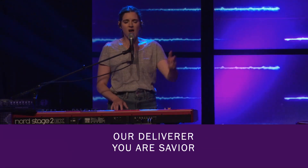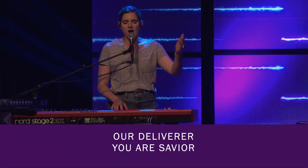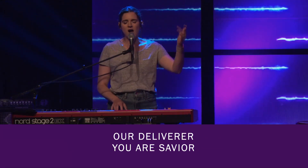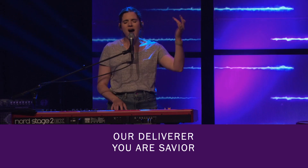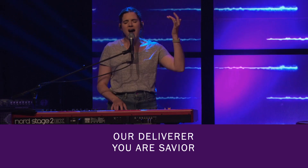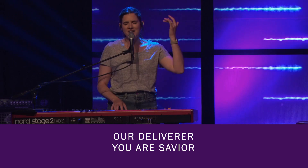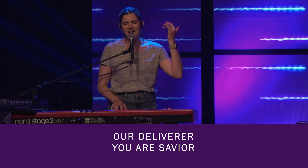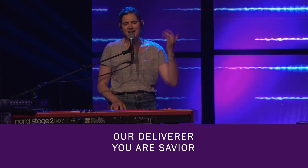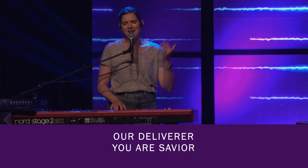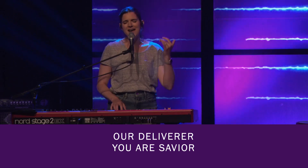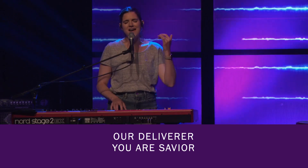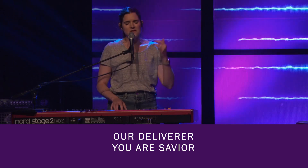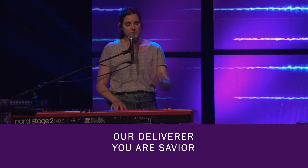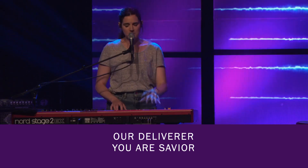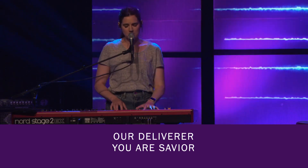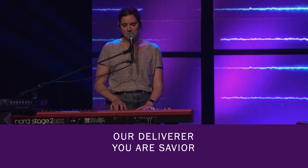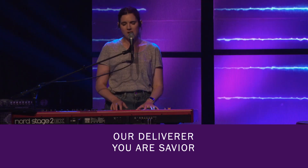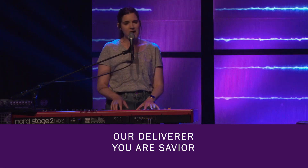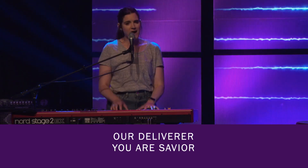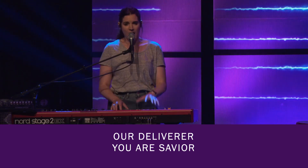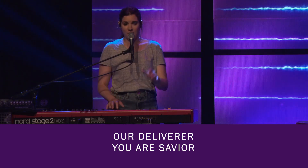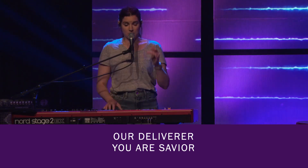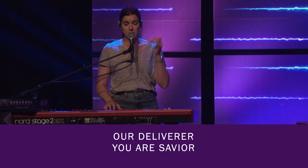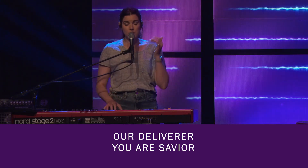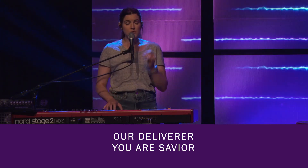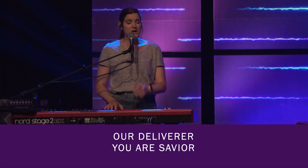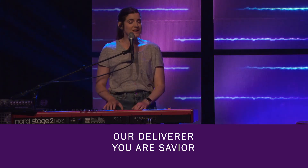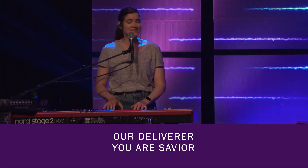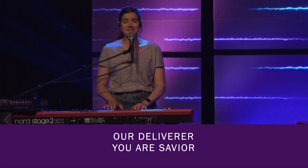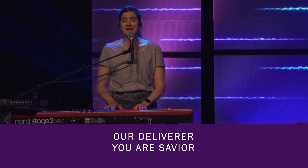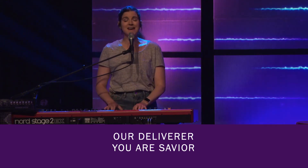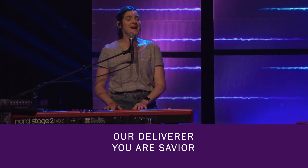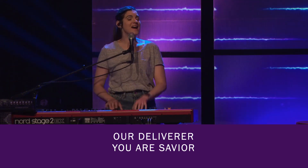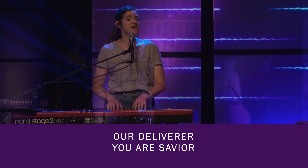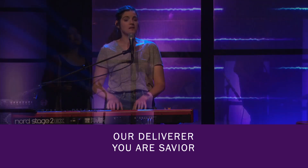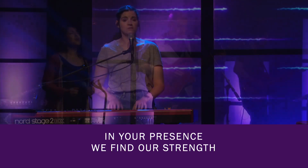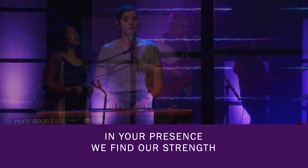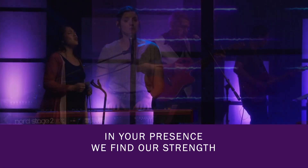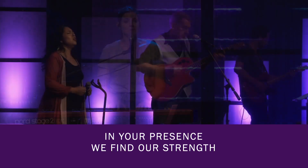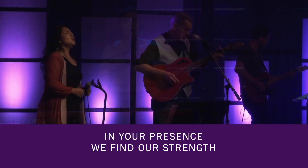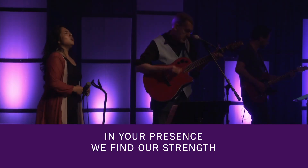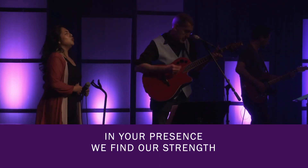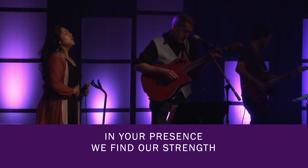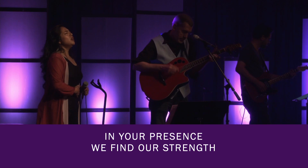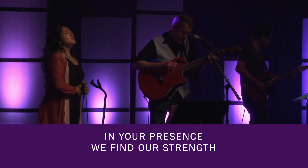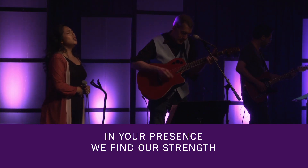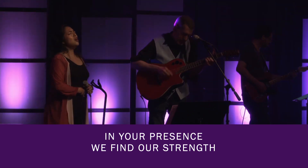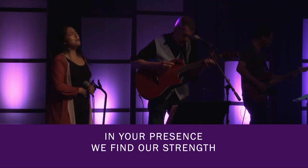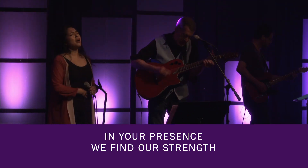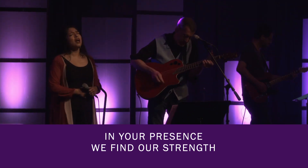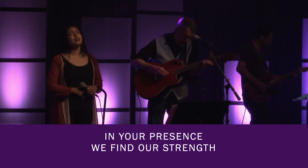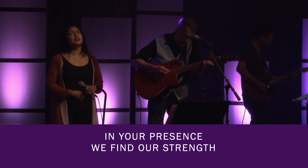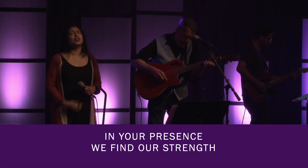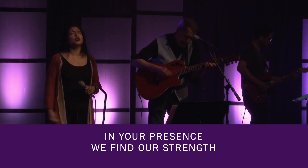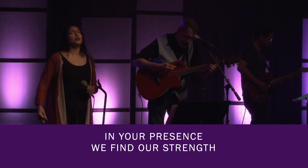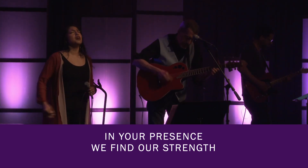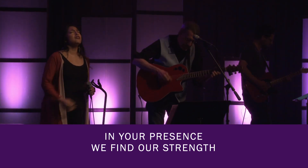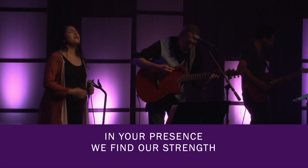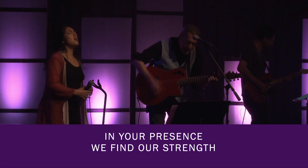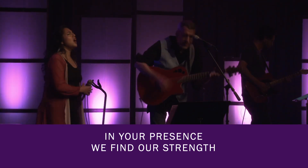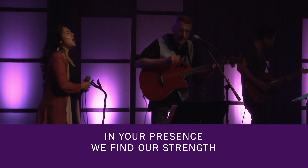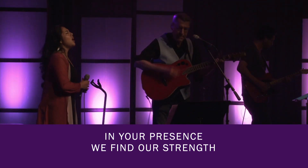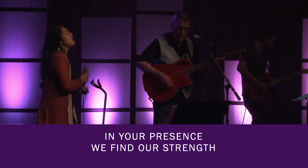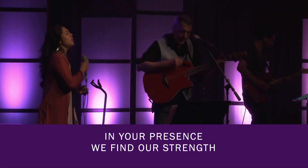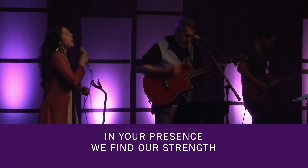Lord. Our deliverer, you are Savior. In your presence